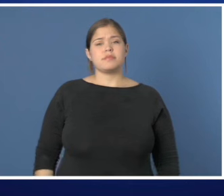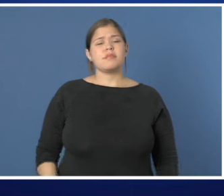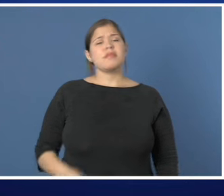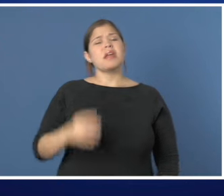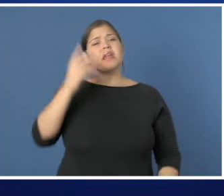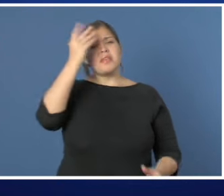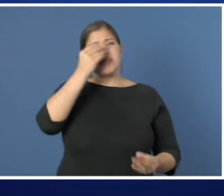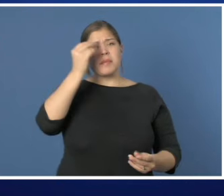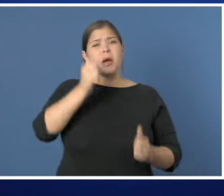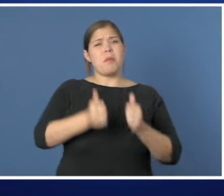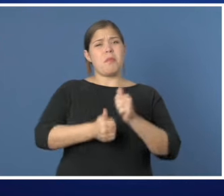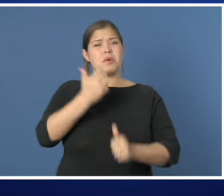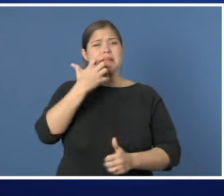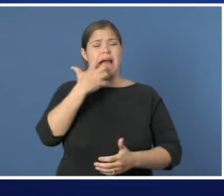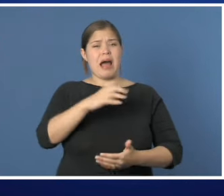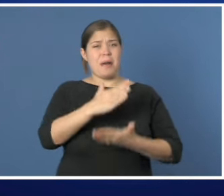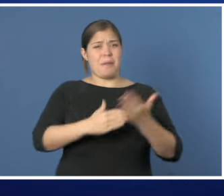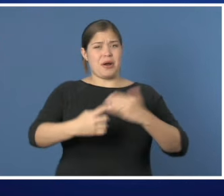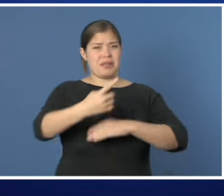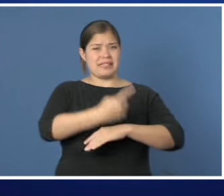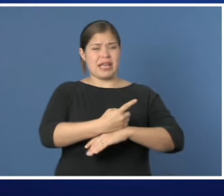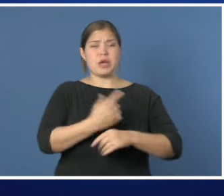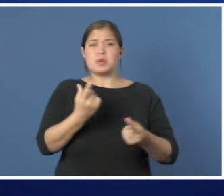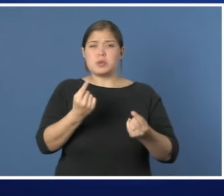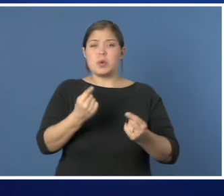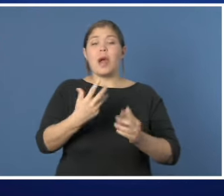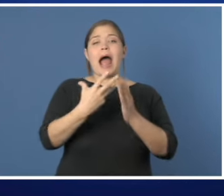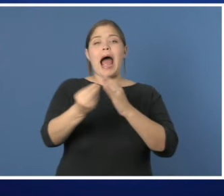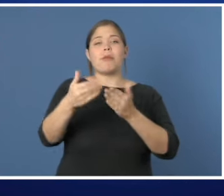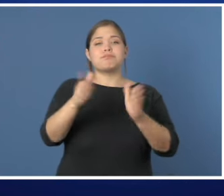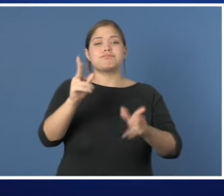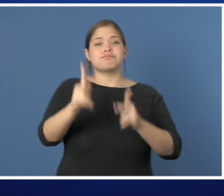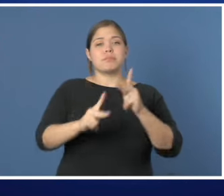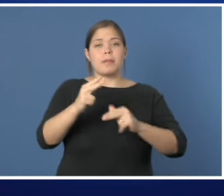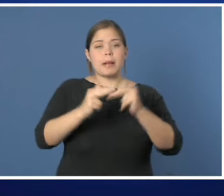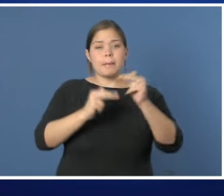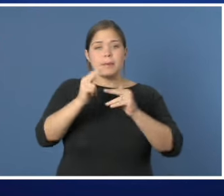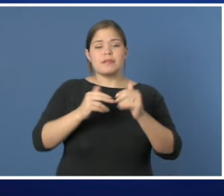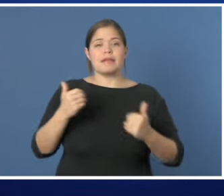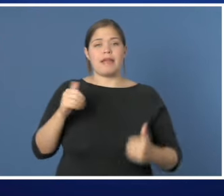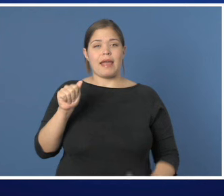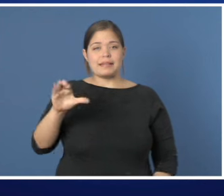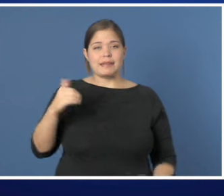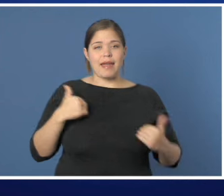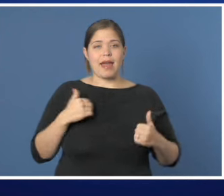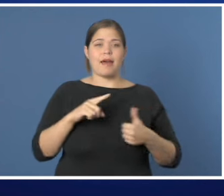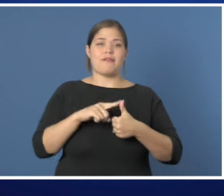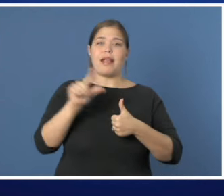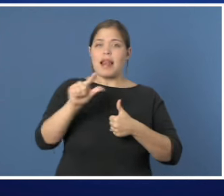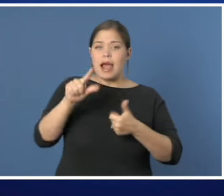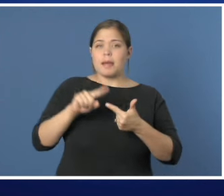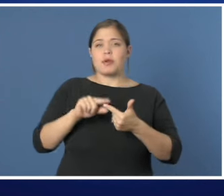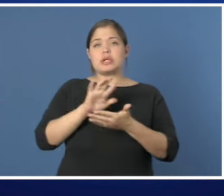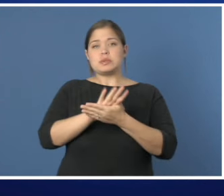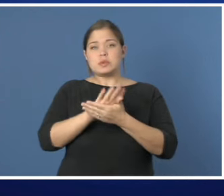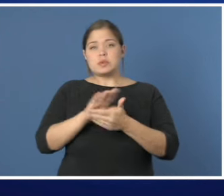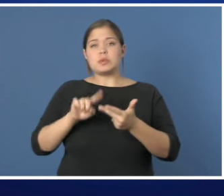Consider spending the warmest part of the day in public buildings, such as libraries, schools,